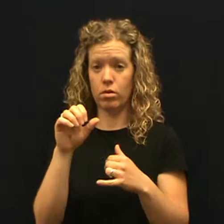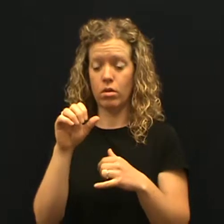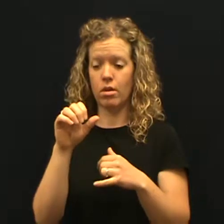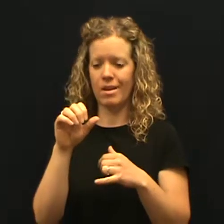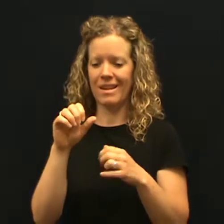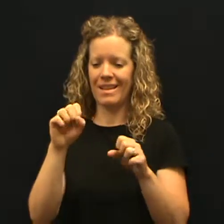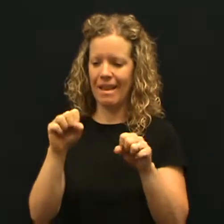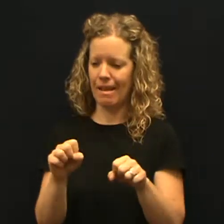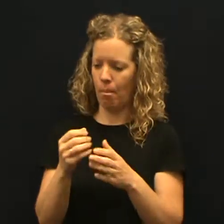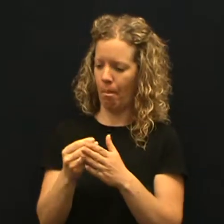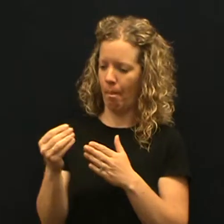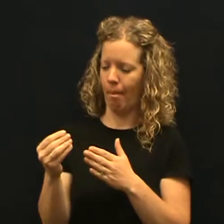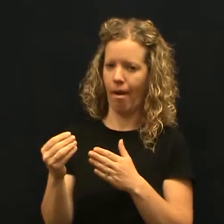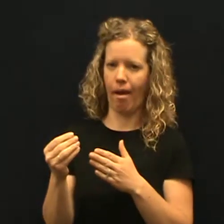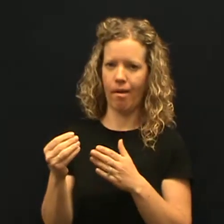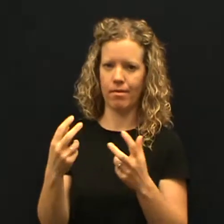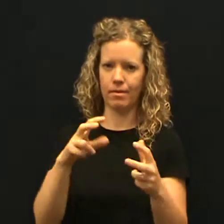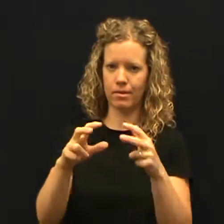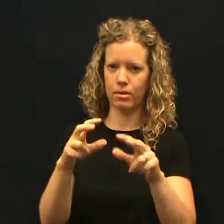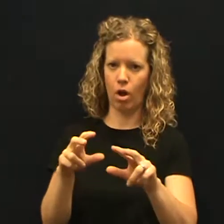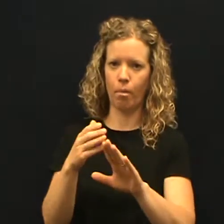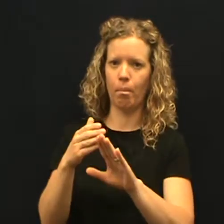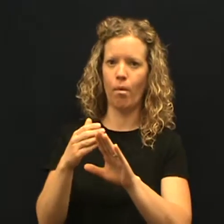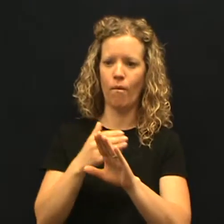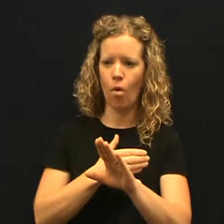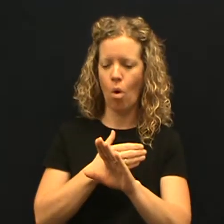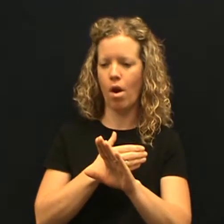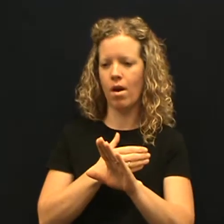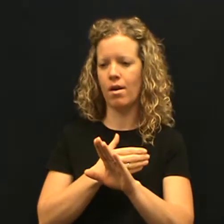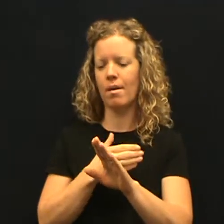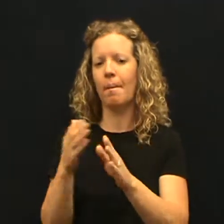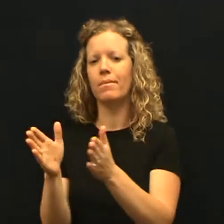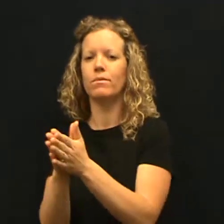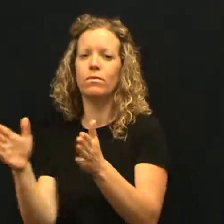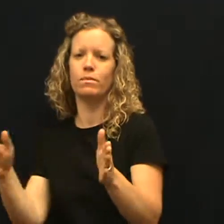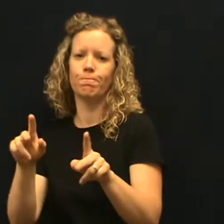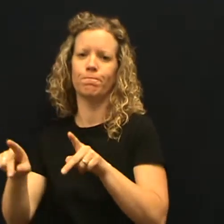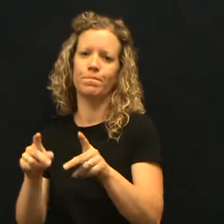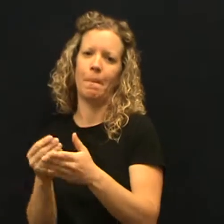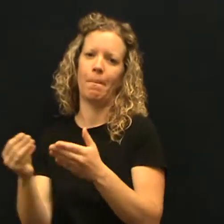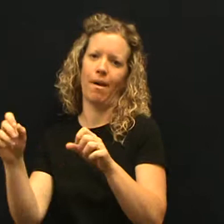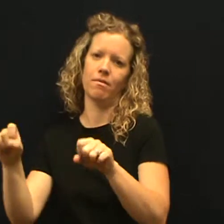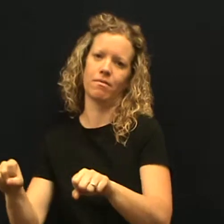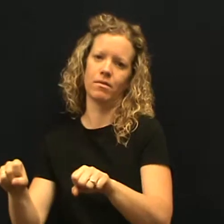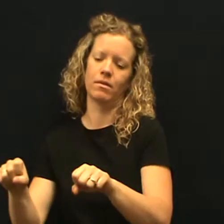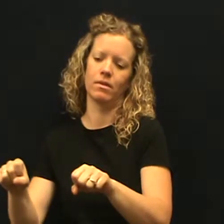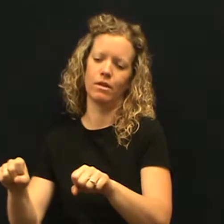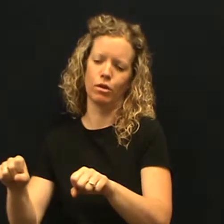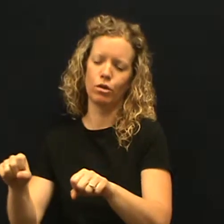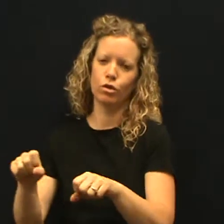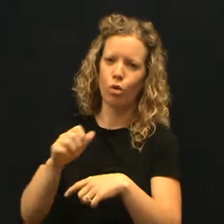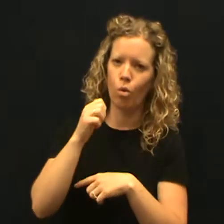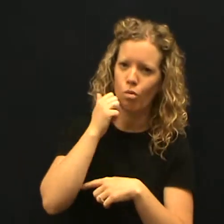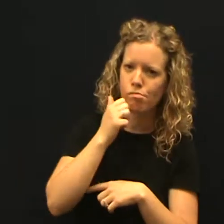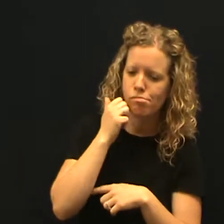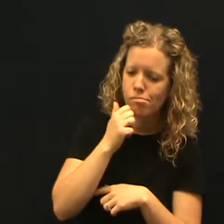on sale to the public, so that they can maintain or maybe even increase their percentage